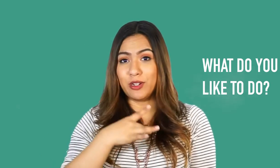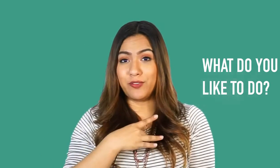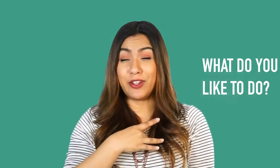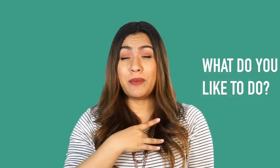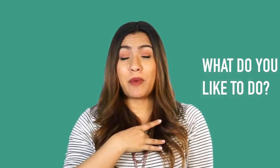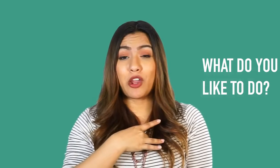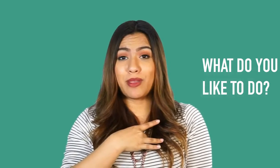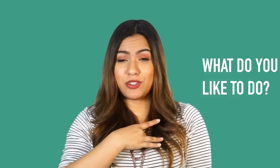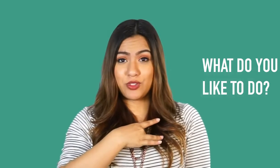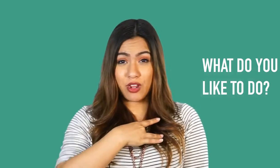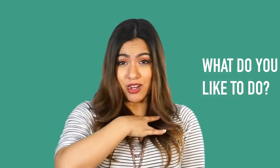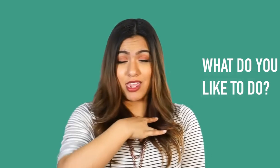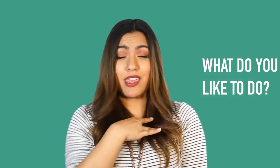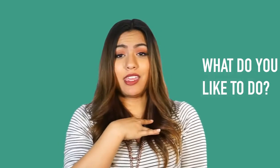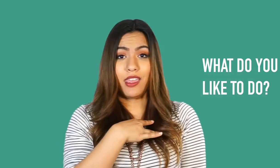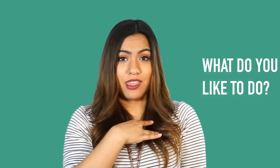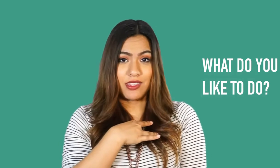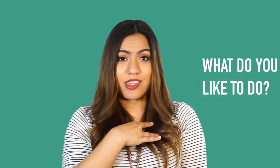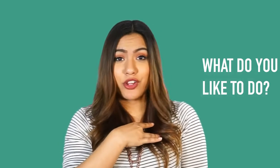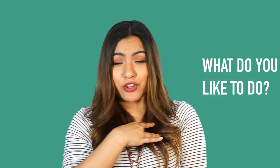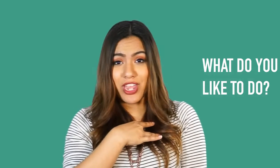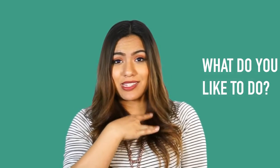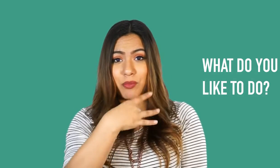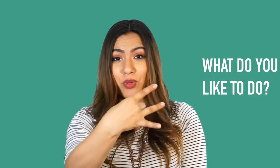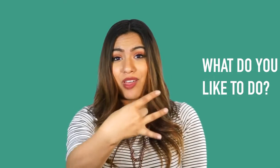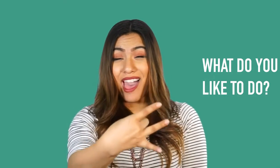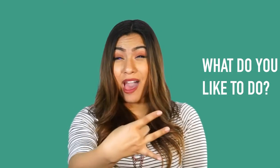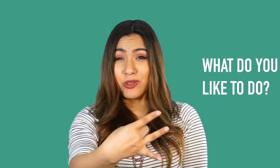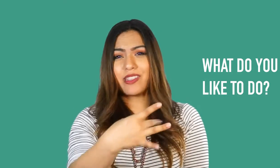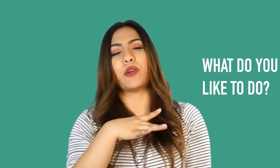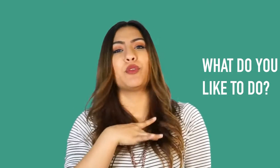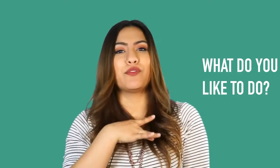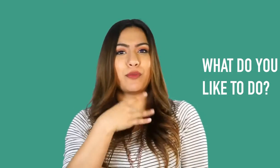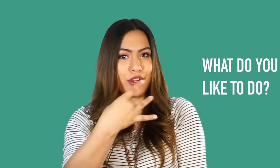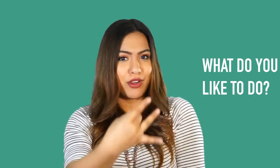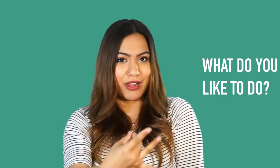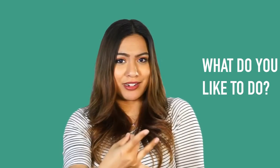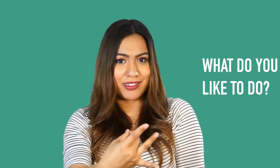middle finger are going to start in the center of your chest, pull out like you're pulling from your heart.